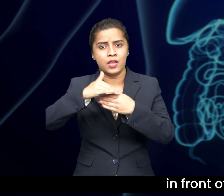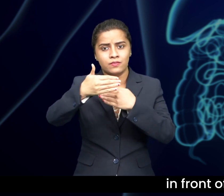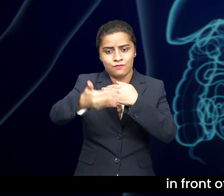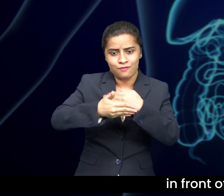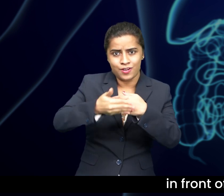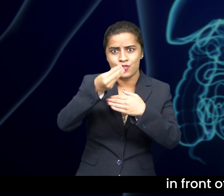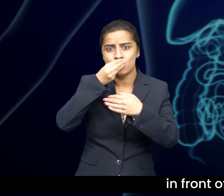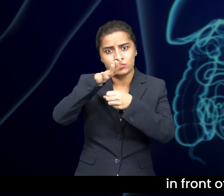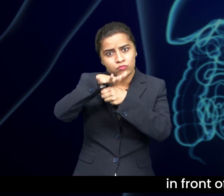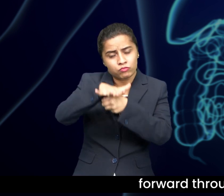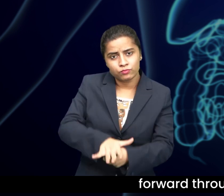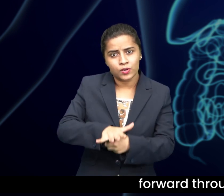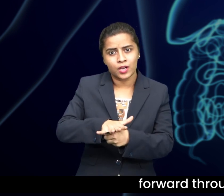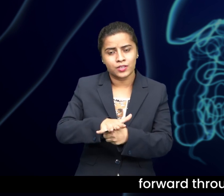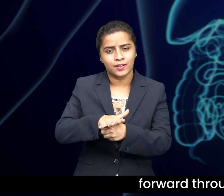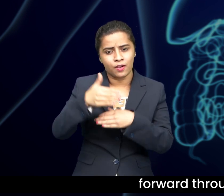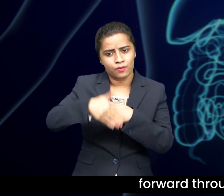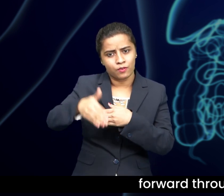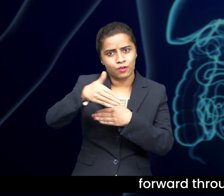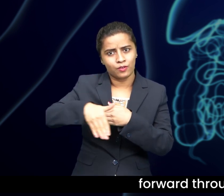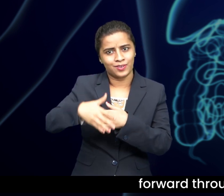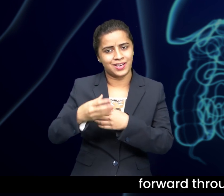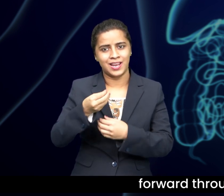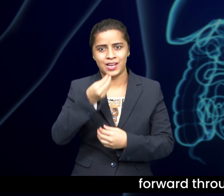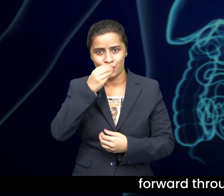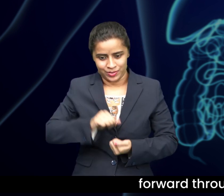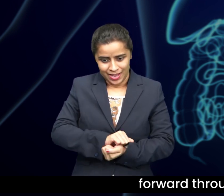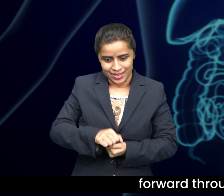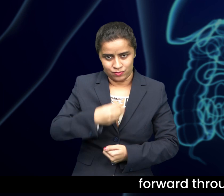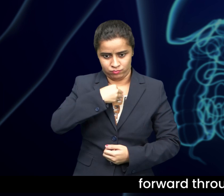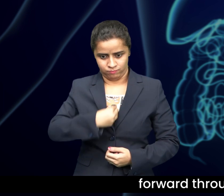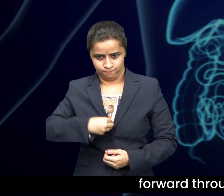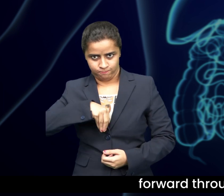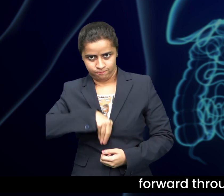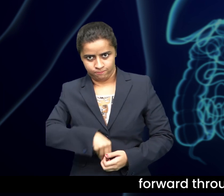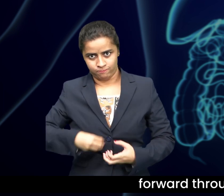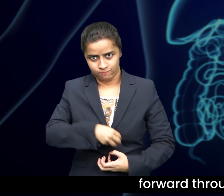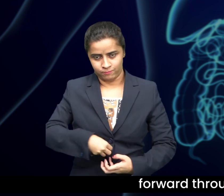food pushes it forward through the digestive canal.